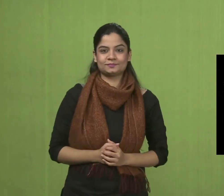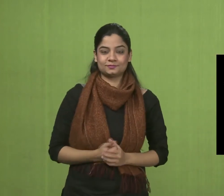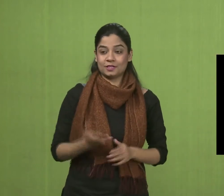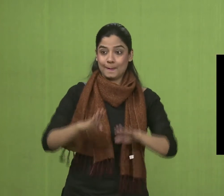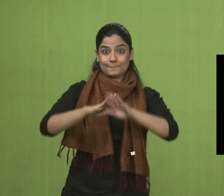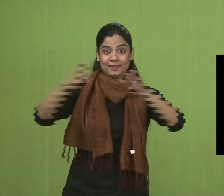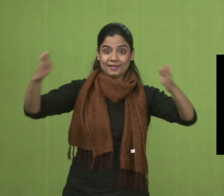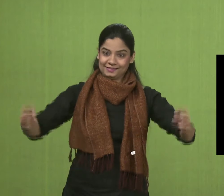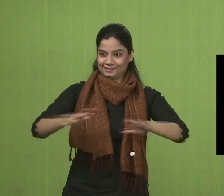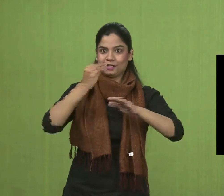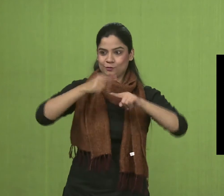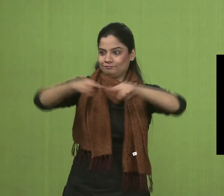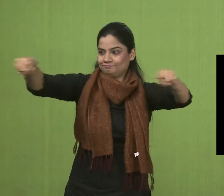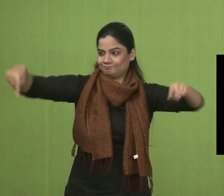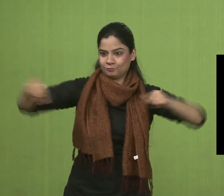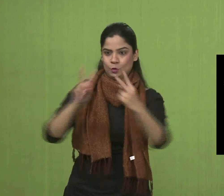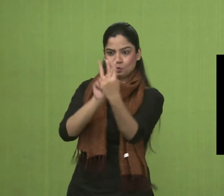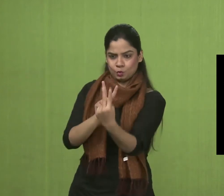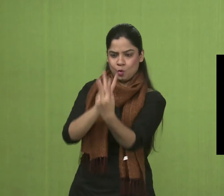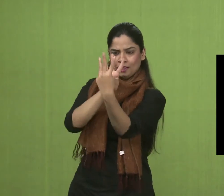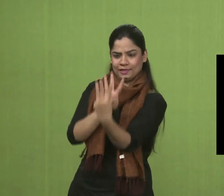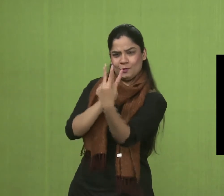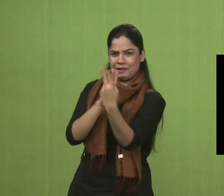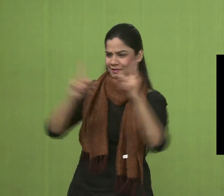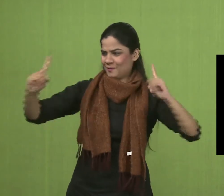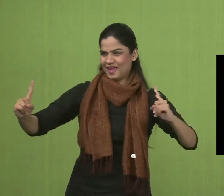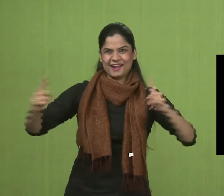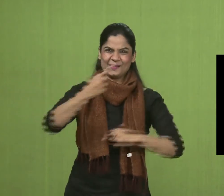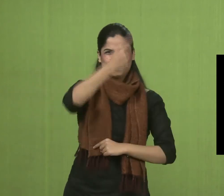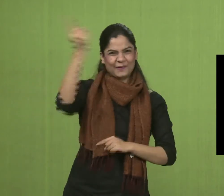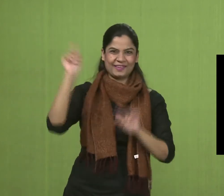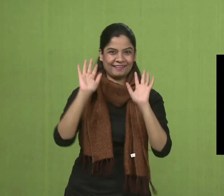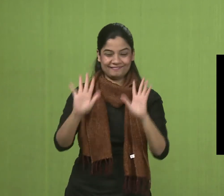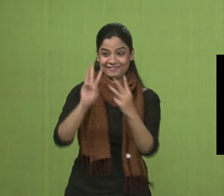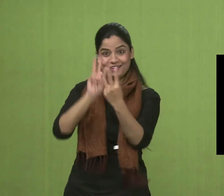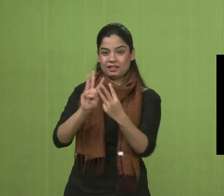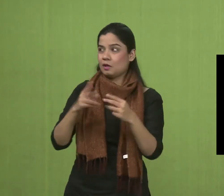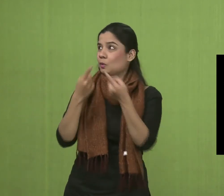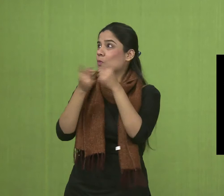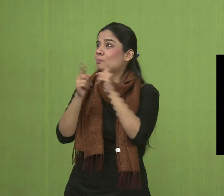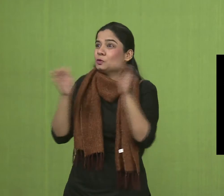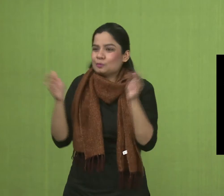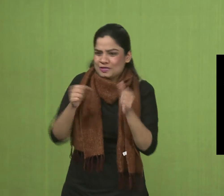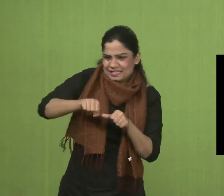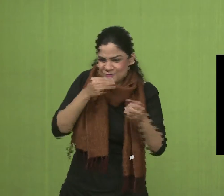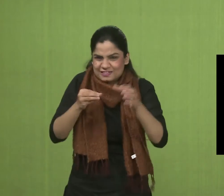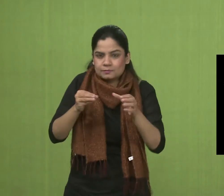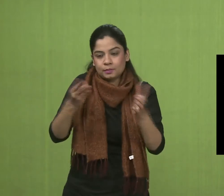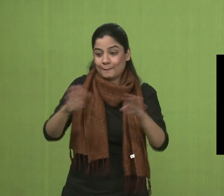If you have different kinds of dining areas, it's either 3-seater, 2-seater, 5-seater. Sometimes you can even go